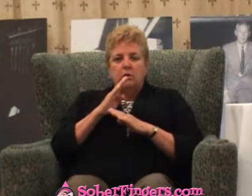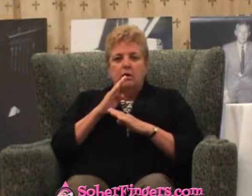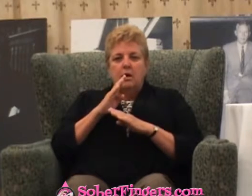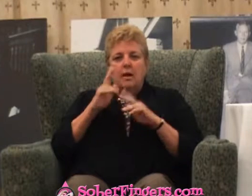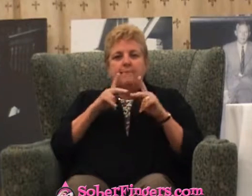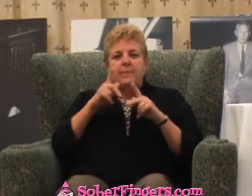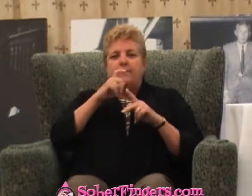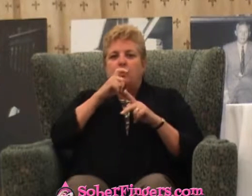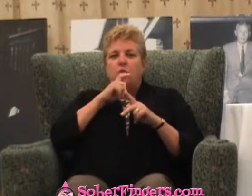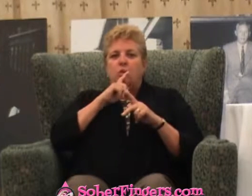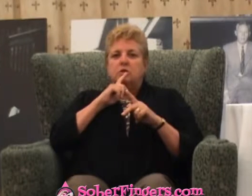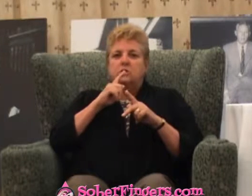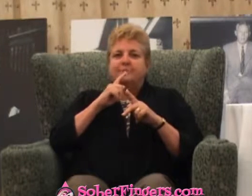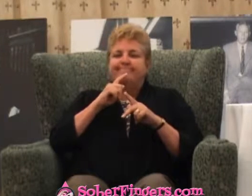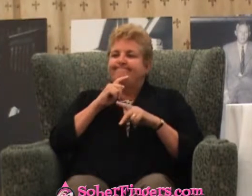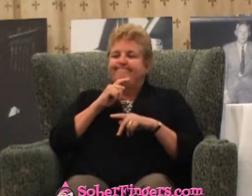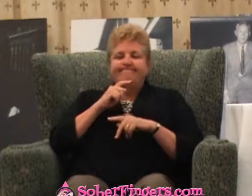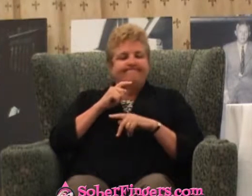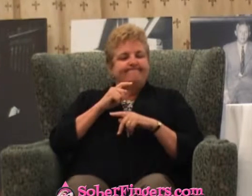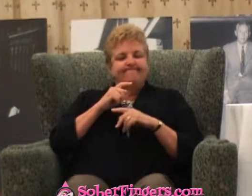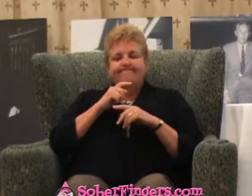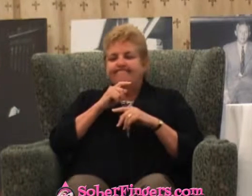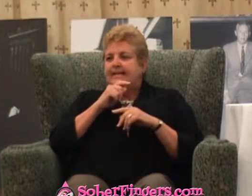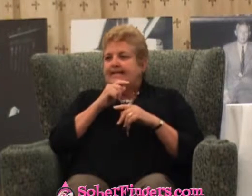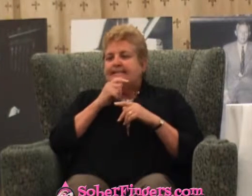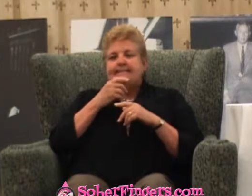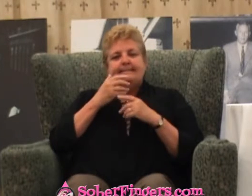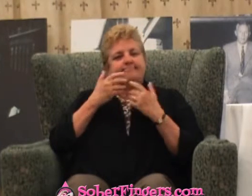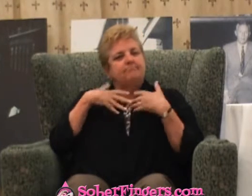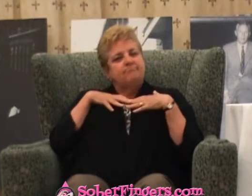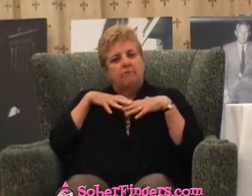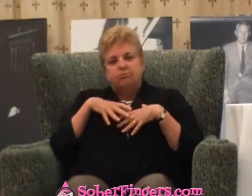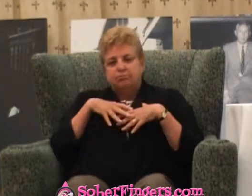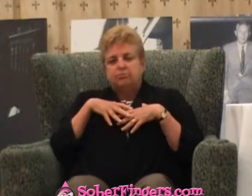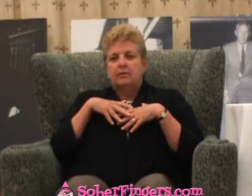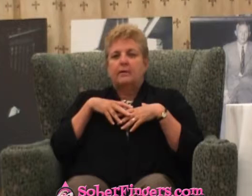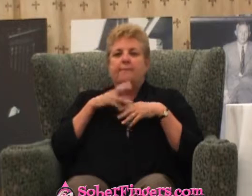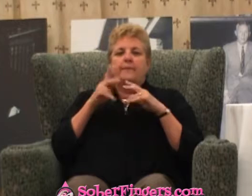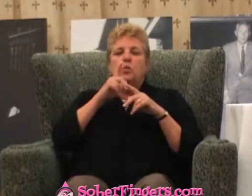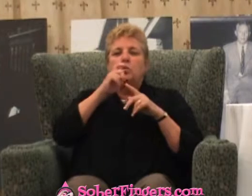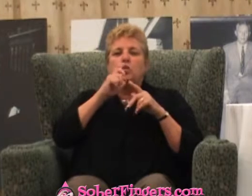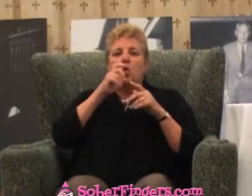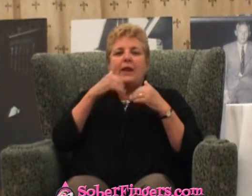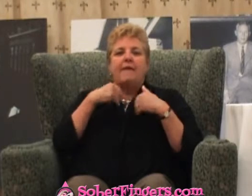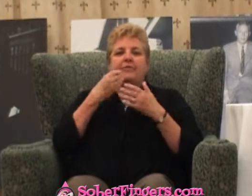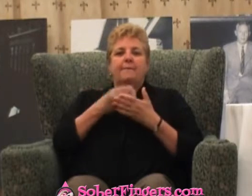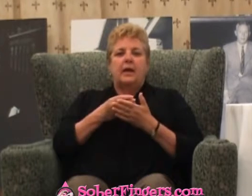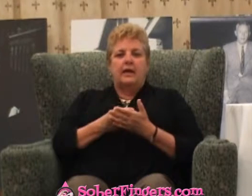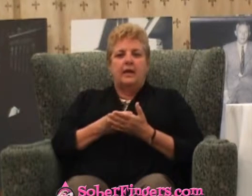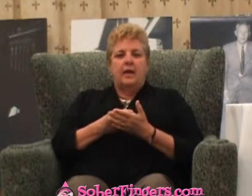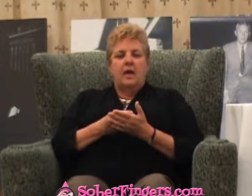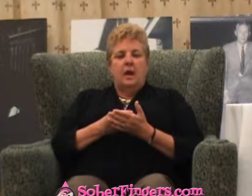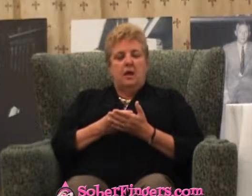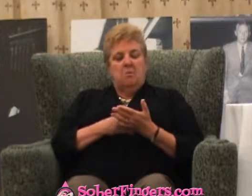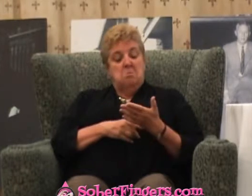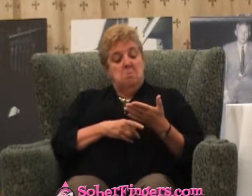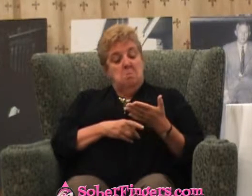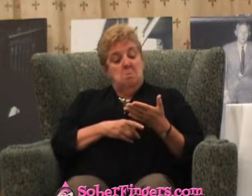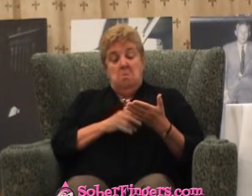down on their luck. People who don't have the money to hire their own. And I thought, that sounds like what I'm supposed to be doing. So when